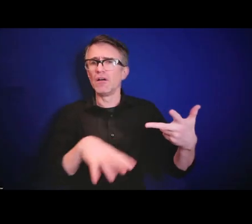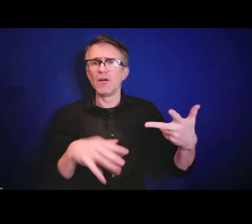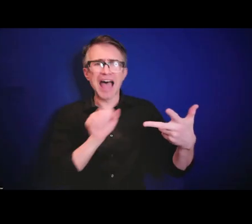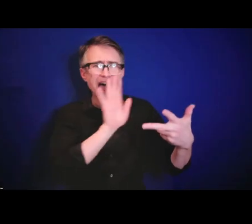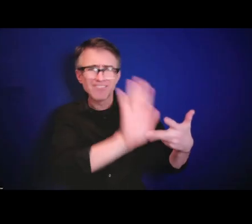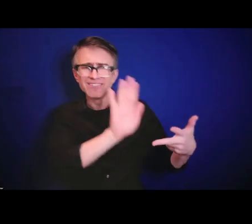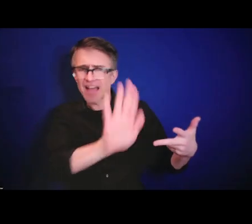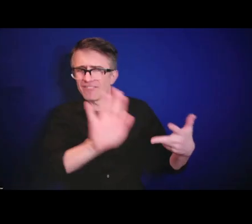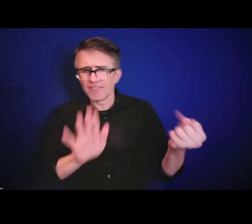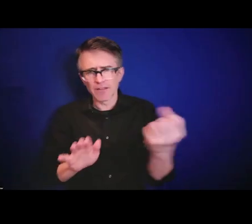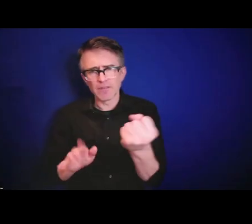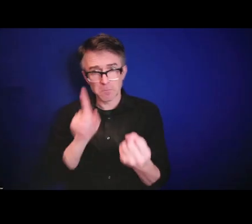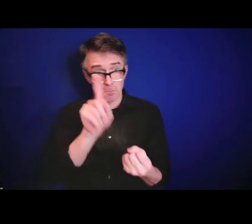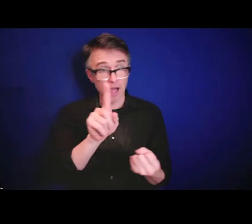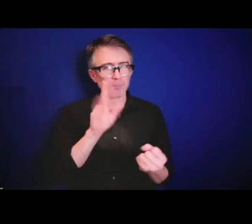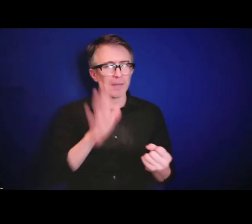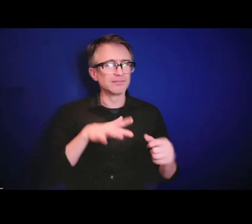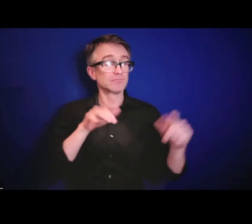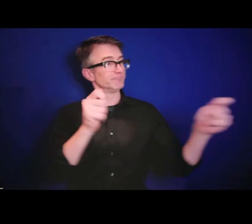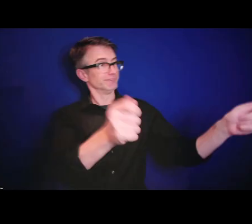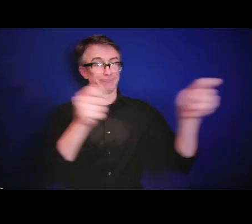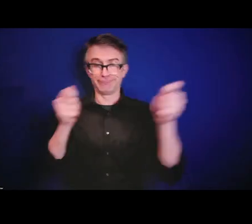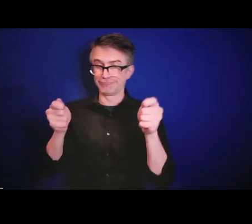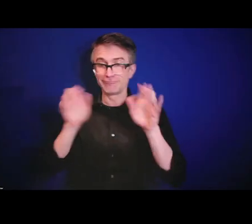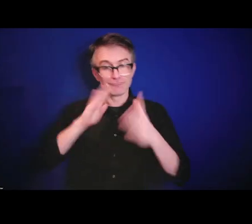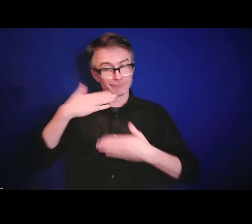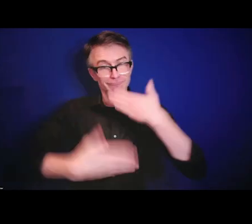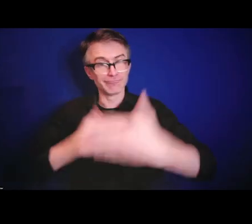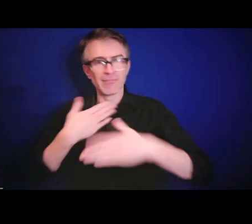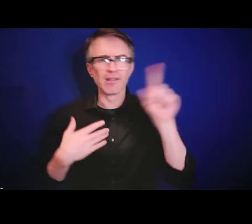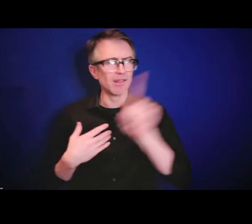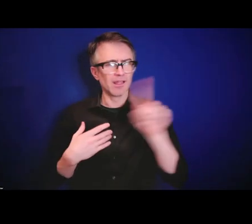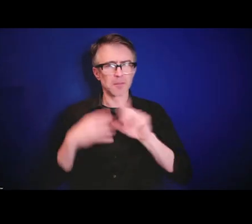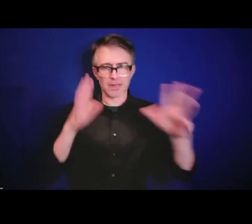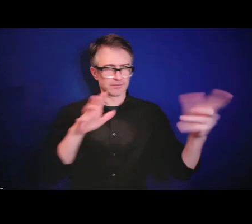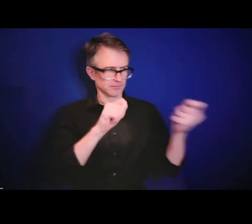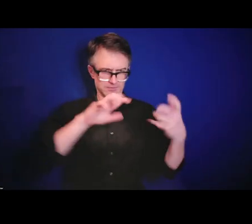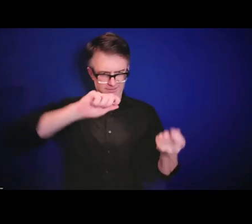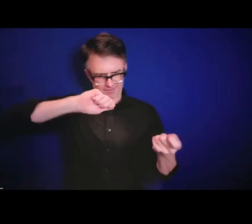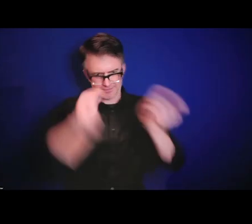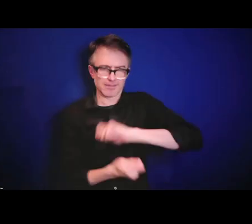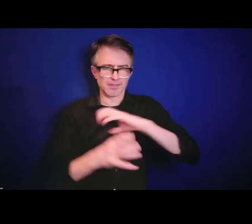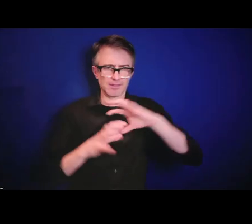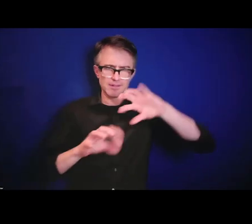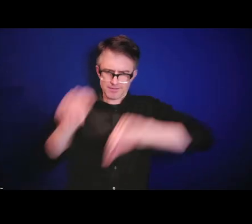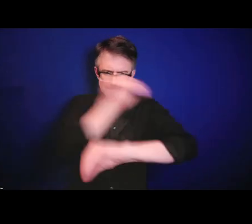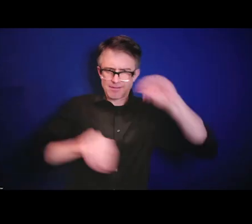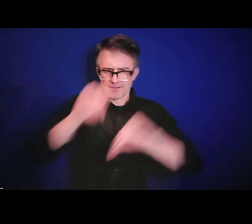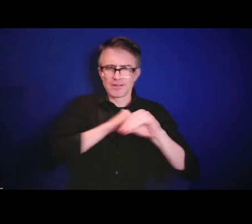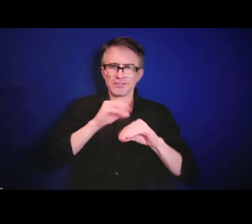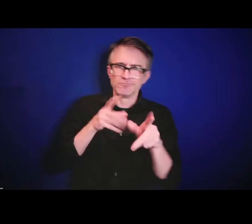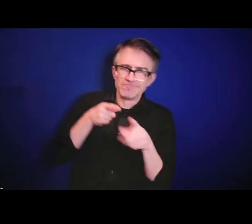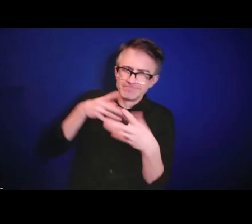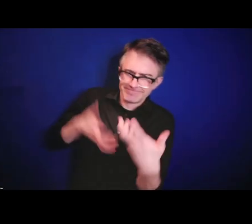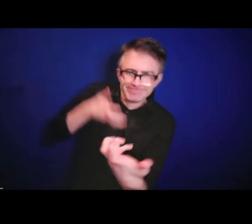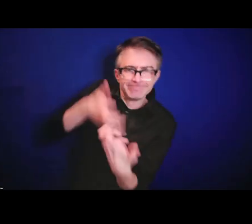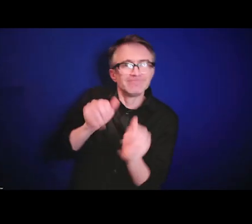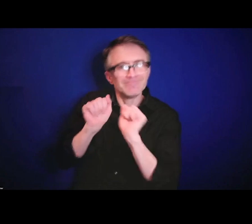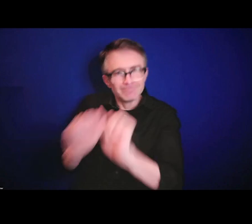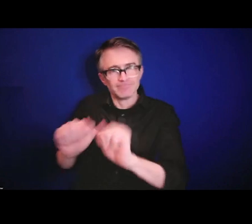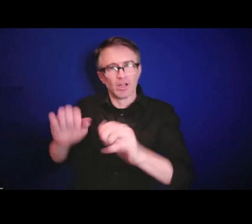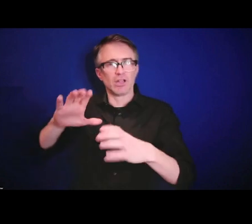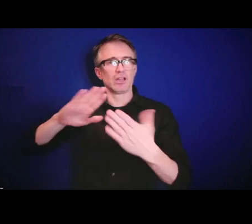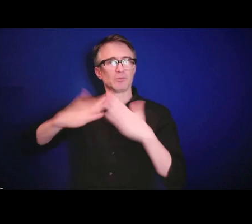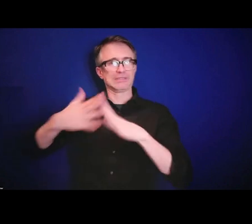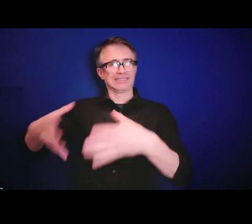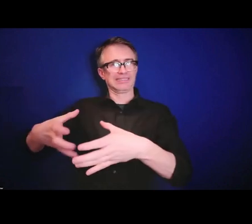ensuring that everything is accessible. So in national sign languages and Braille and other formats. But